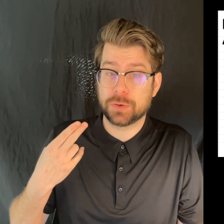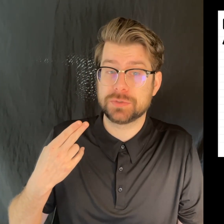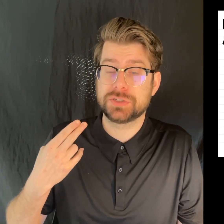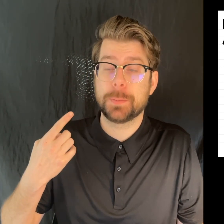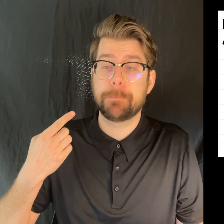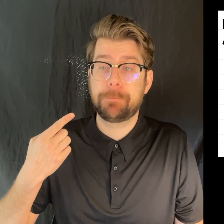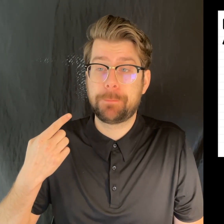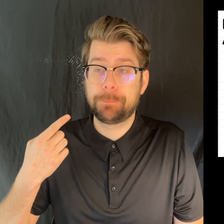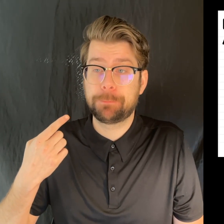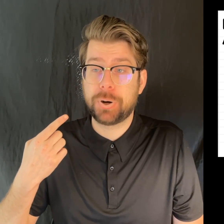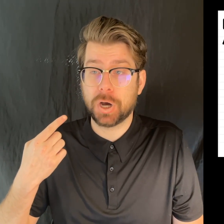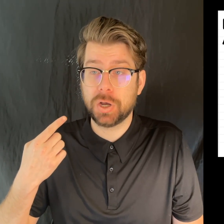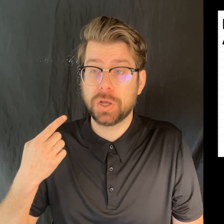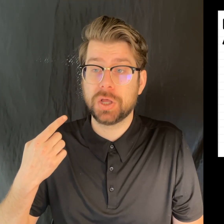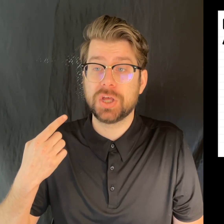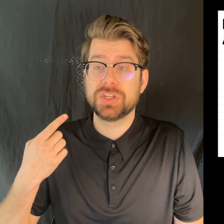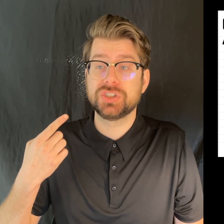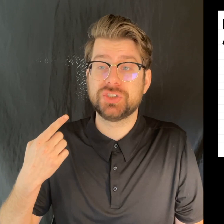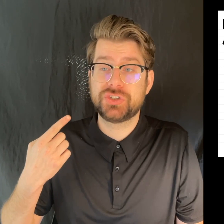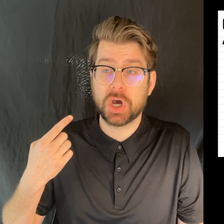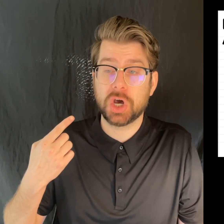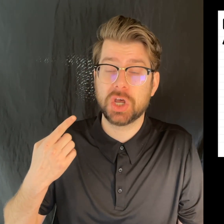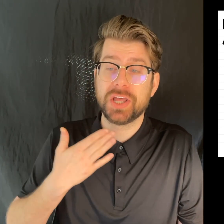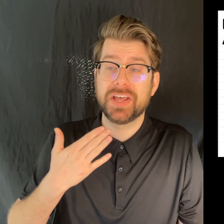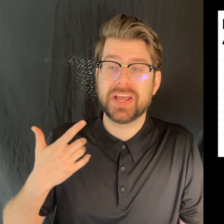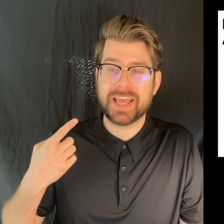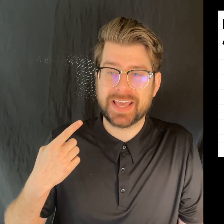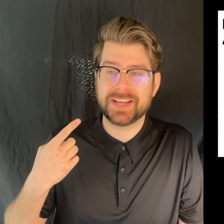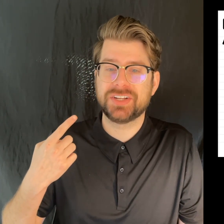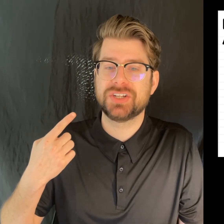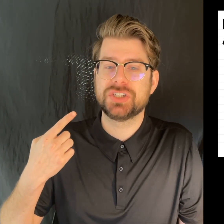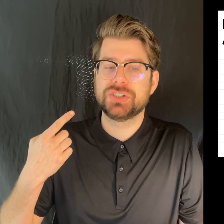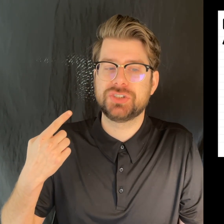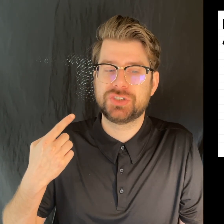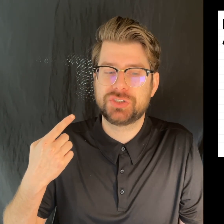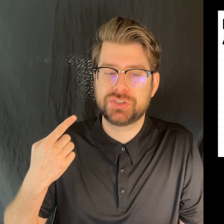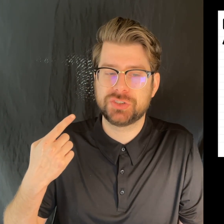sounds p, d, and zh.